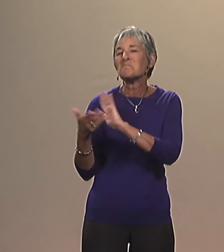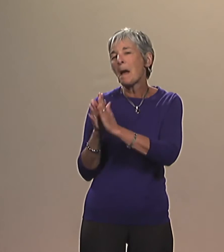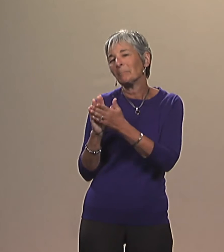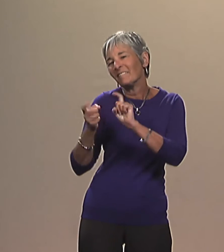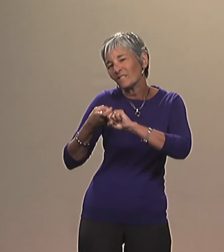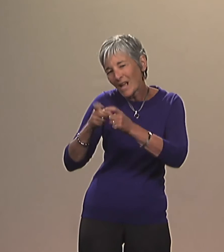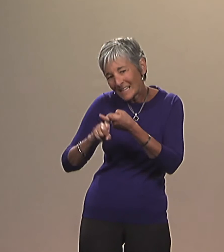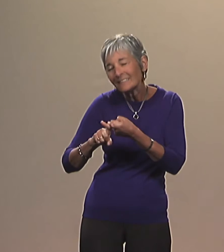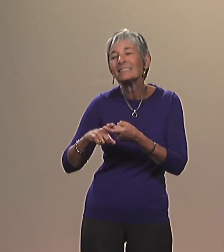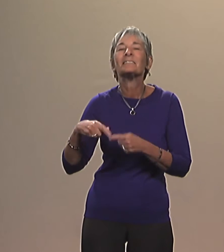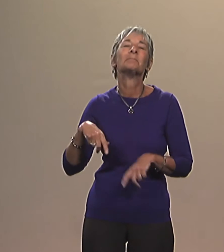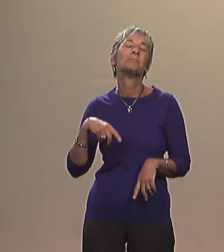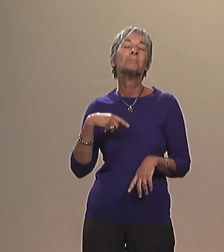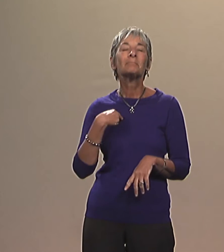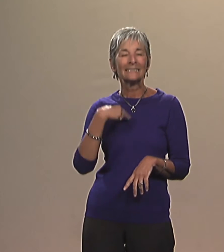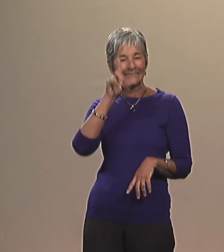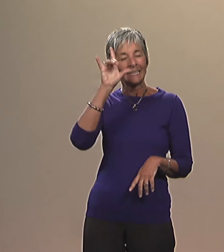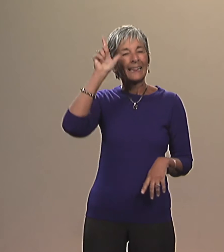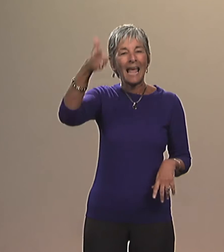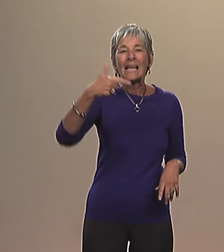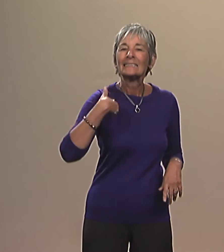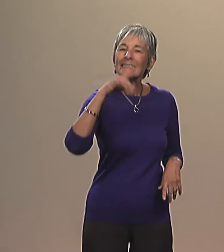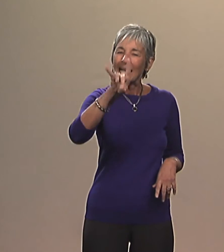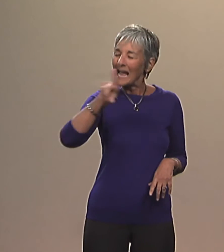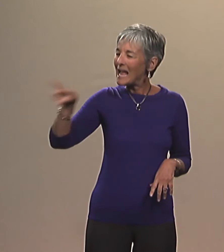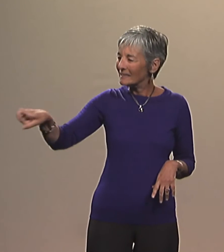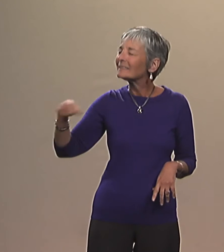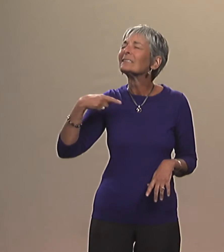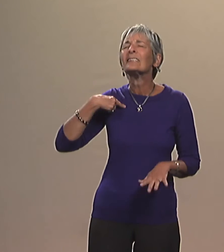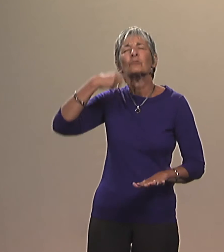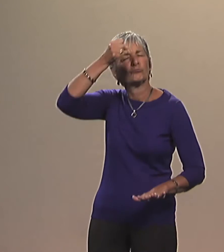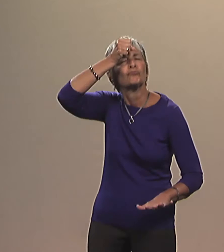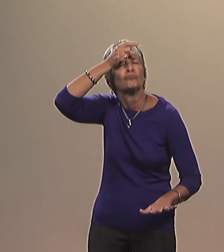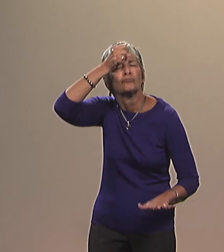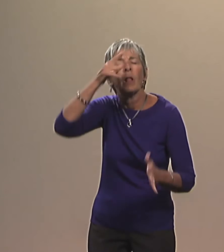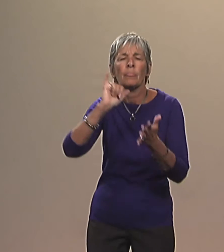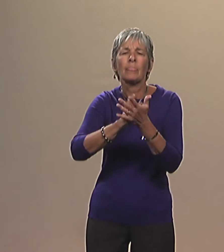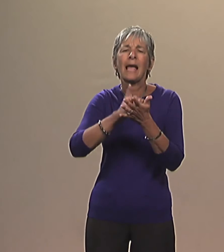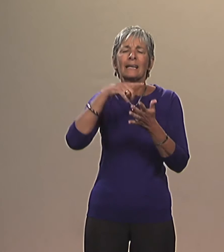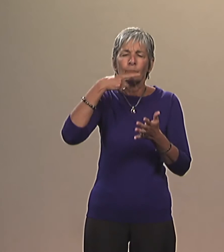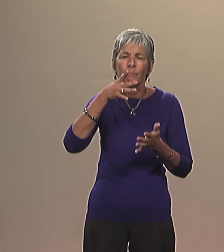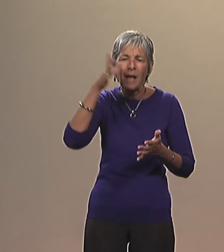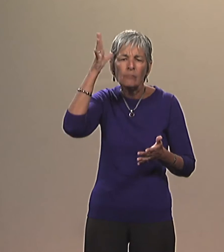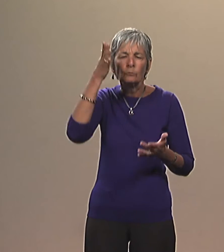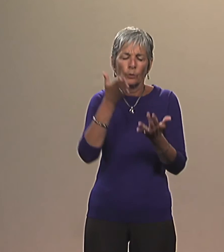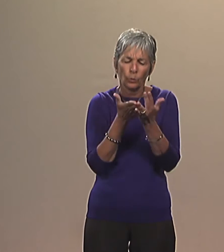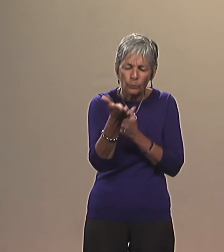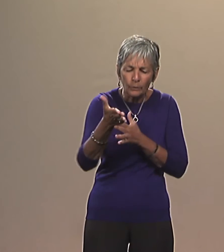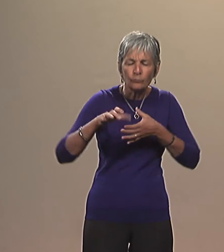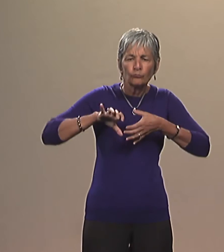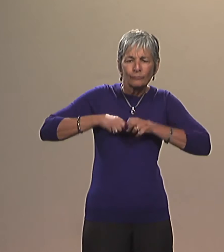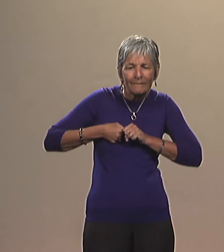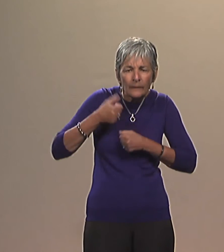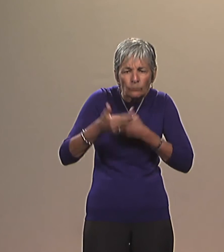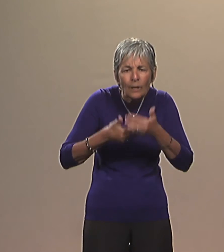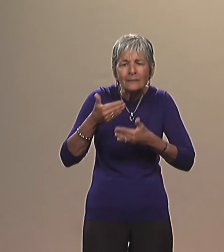and we would become friends. Later on, I did ask them about the grief process that hearing parents go through when their infant is identified as being